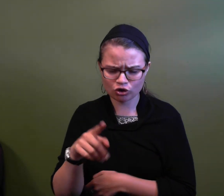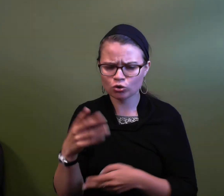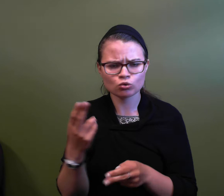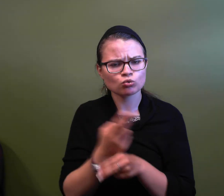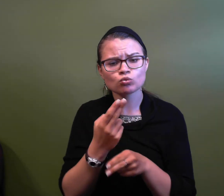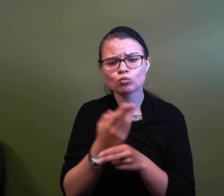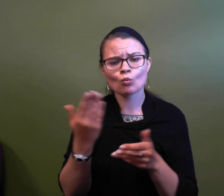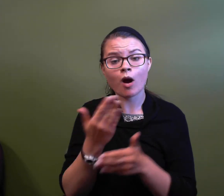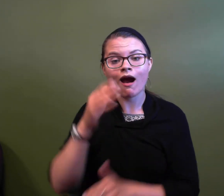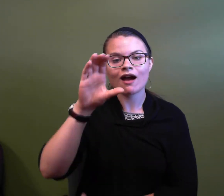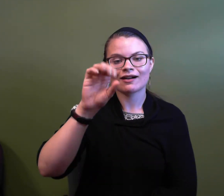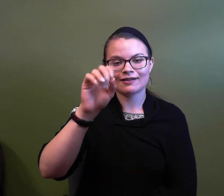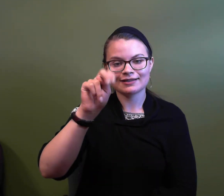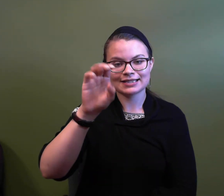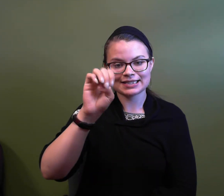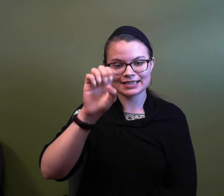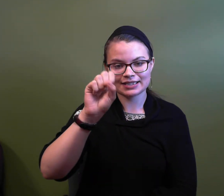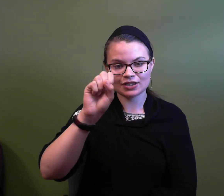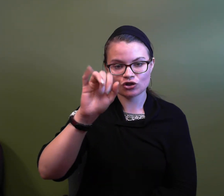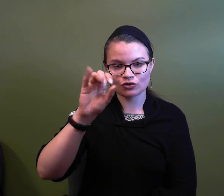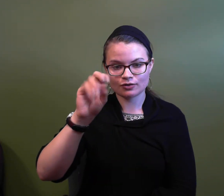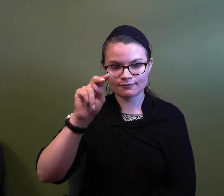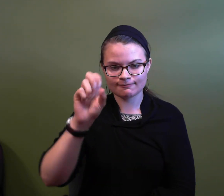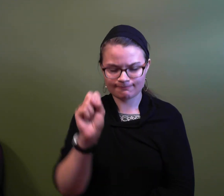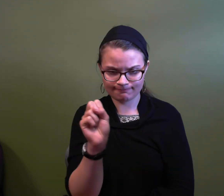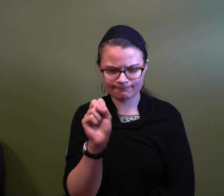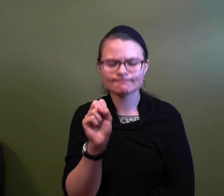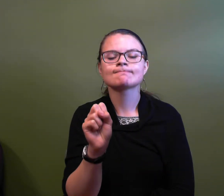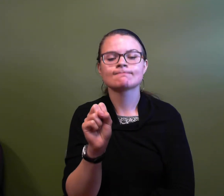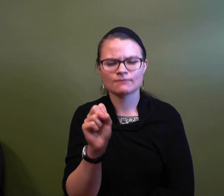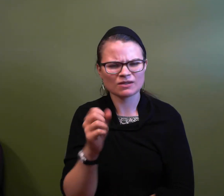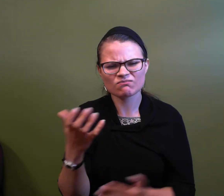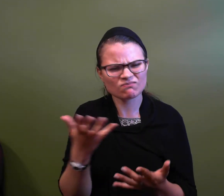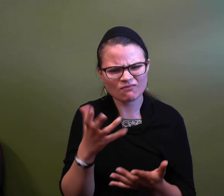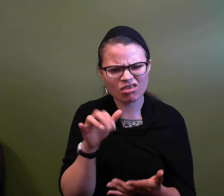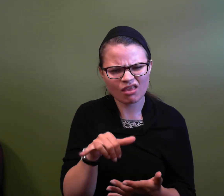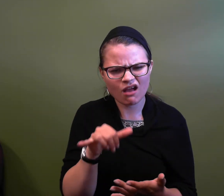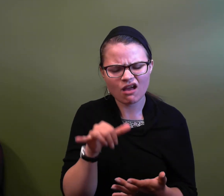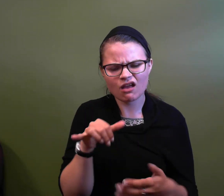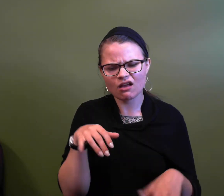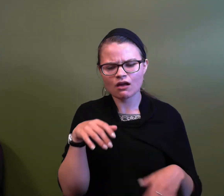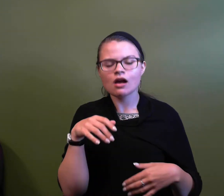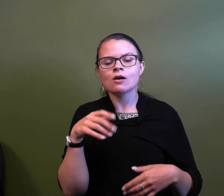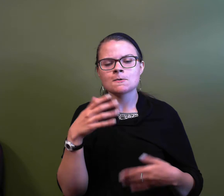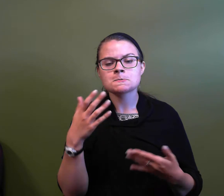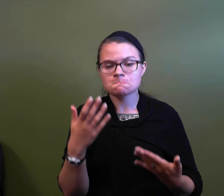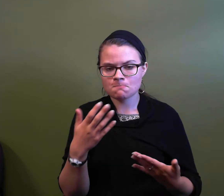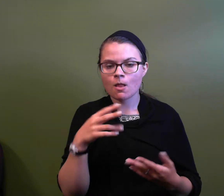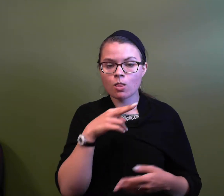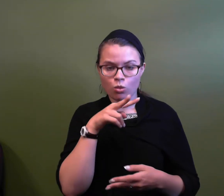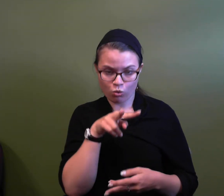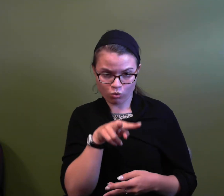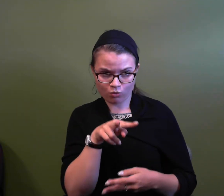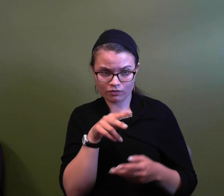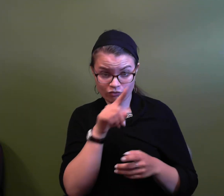Well, I want you to look at what the question actually says and my new answer to it. The question, again, same question as